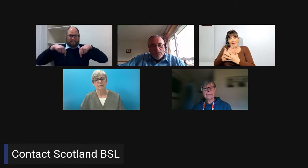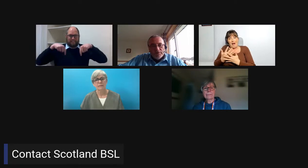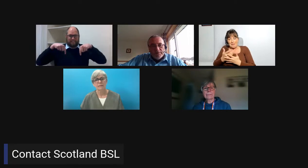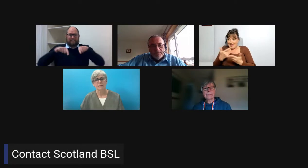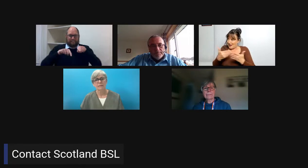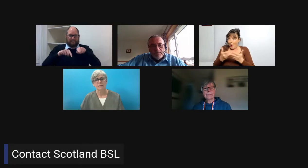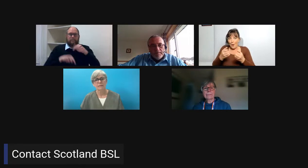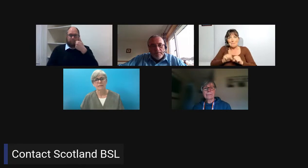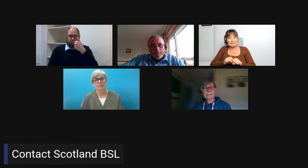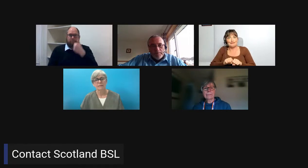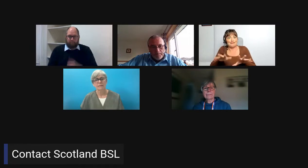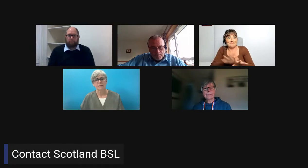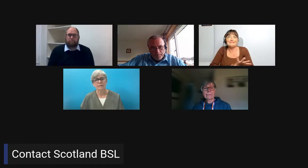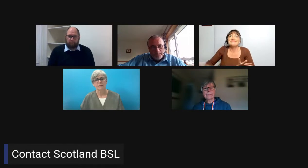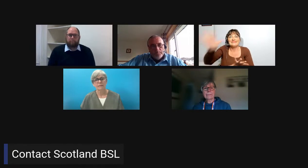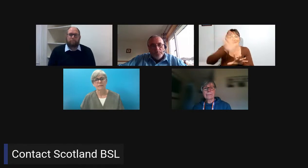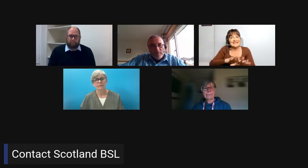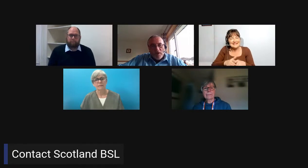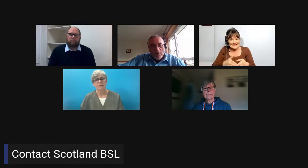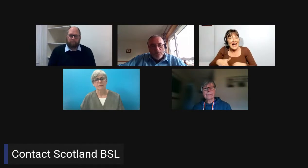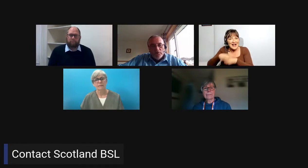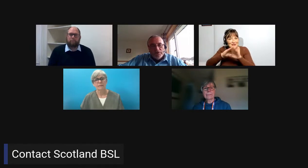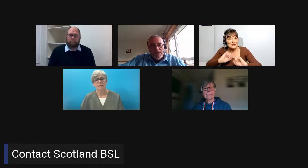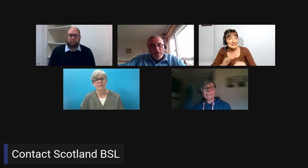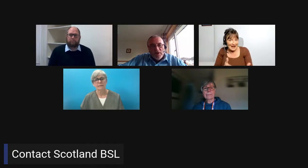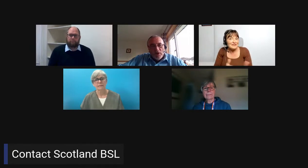Of course,